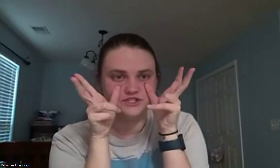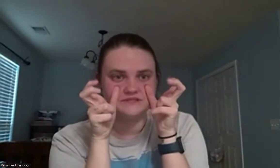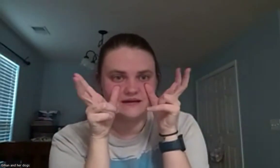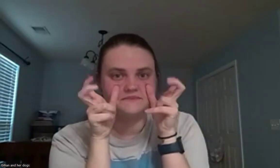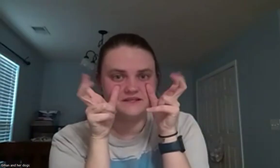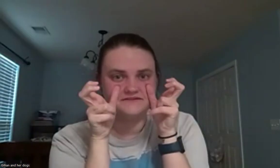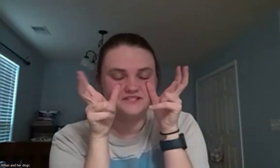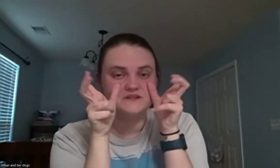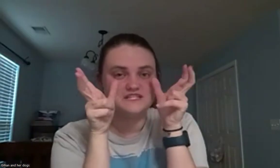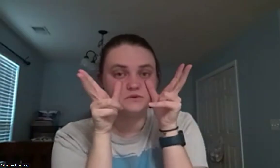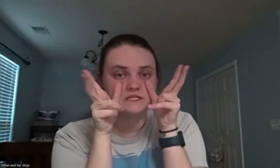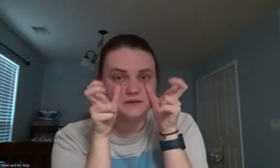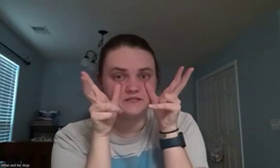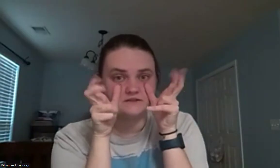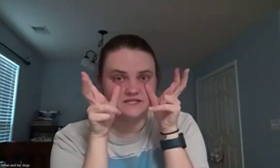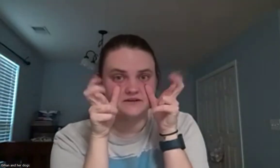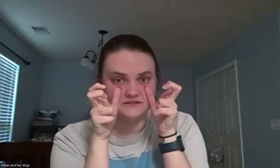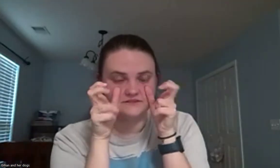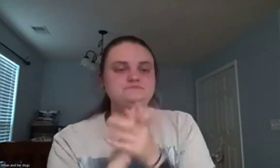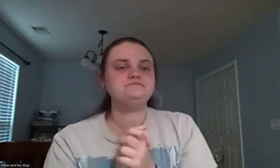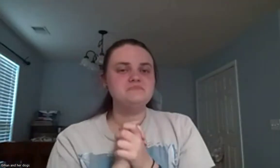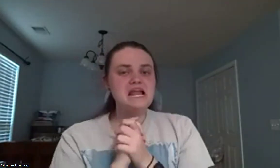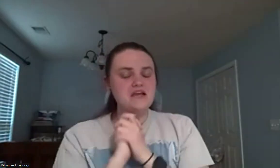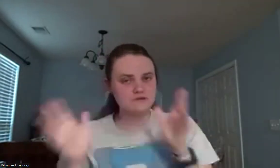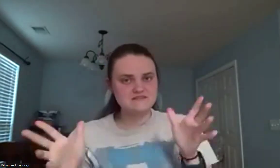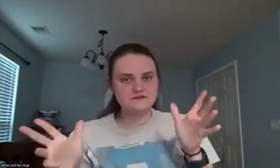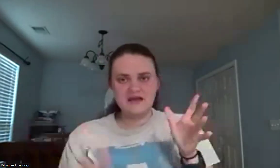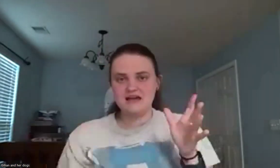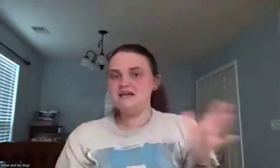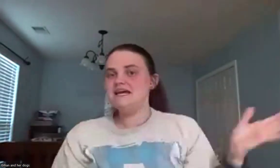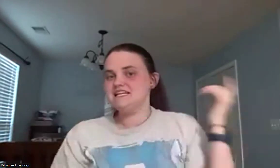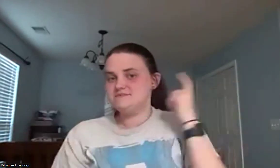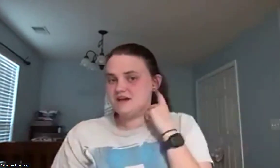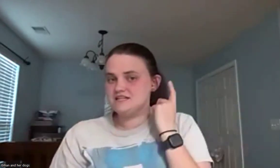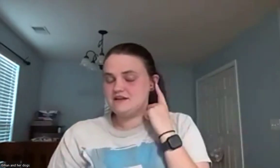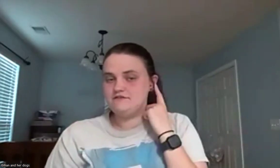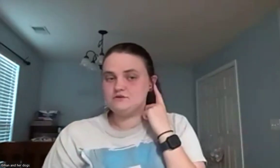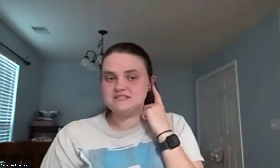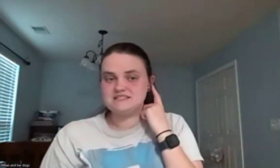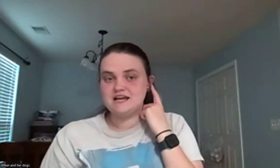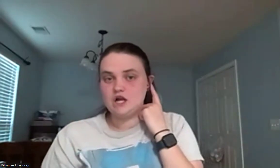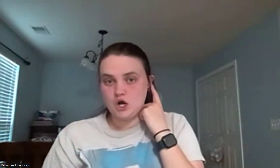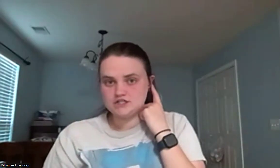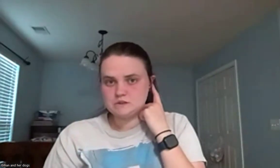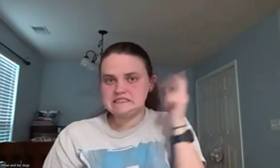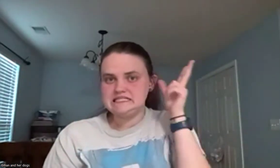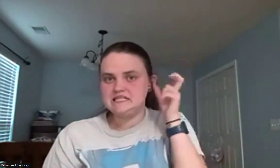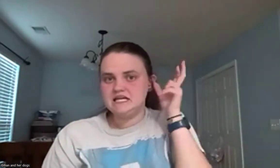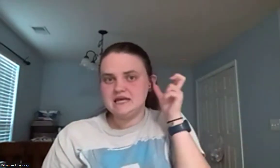your receptive. So this is your receptive skills. And the reason for that is because if you were to sign auditorily, it would